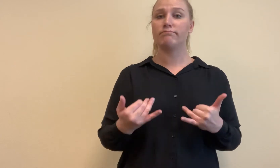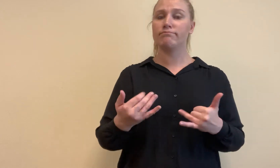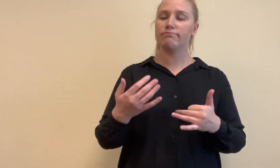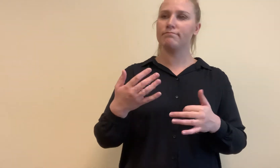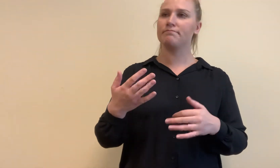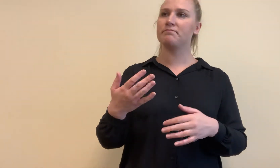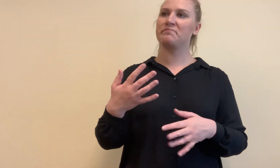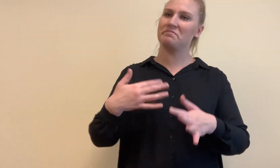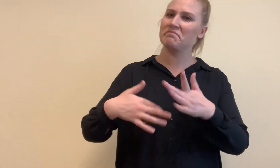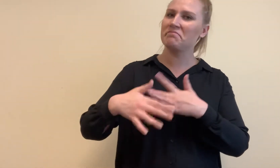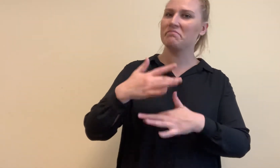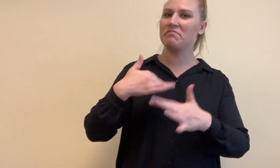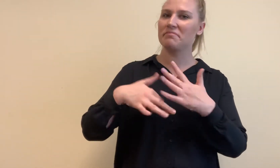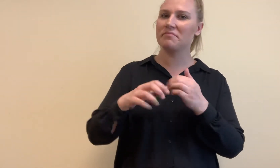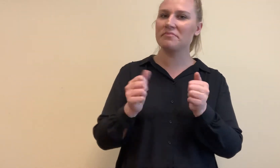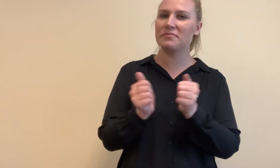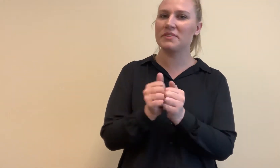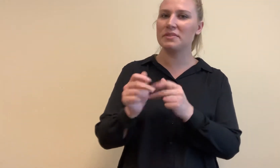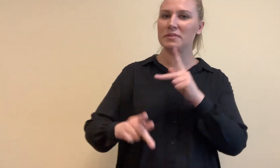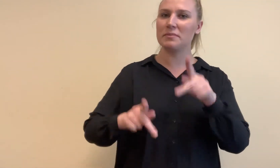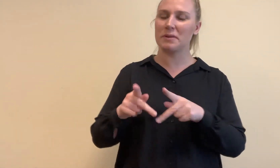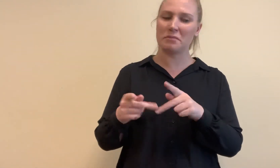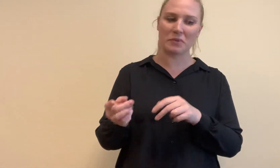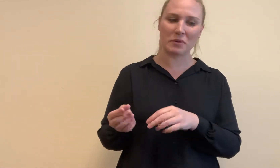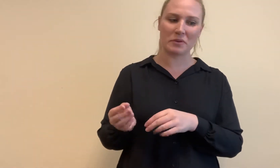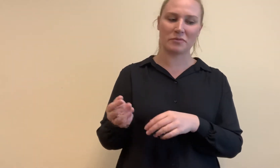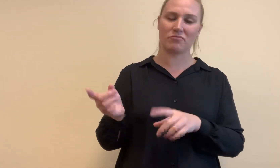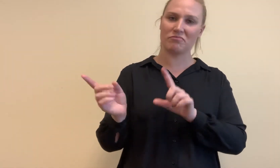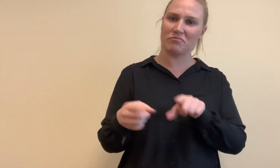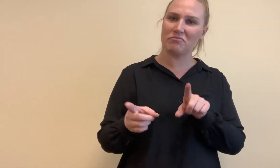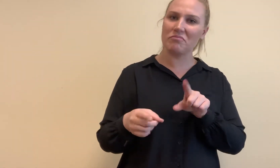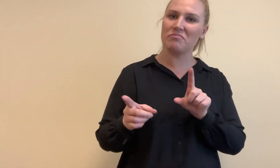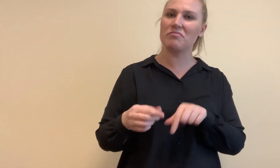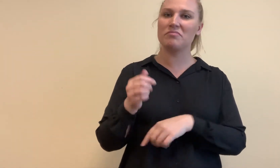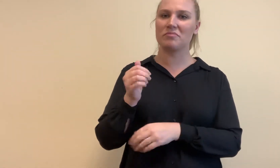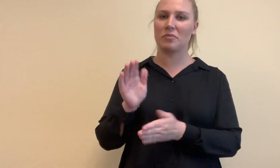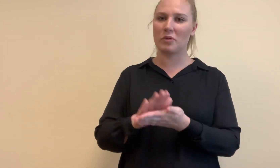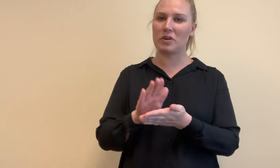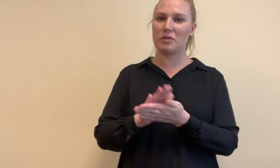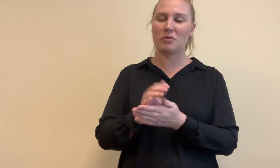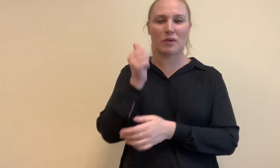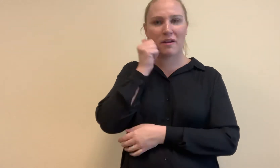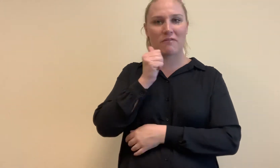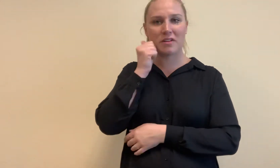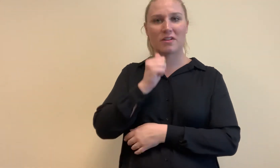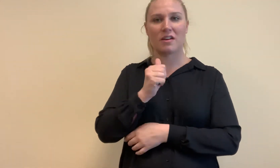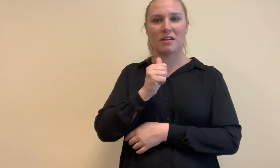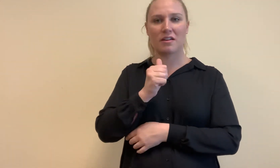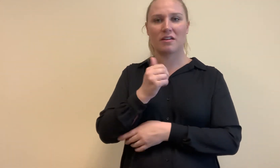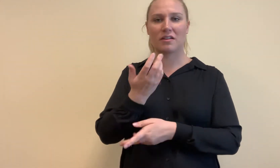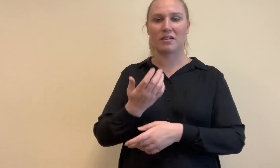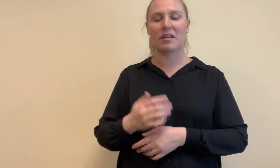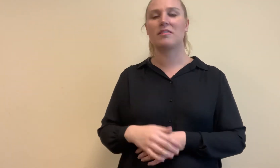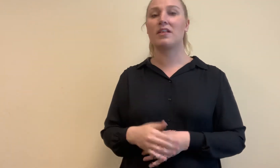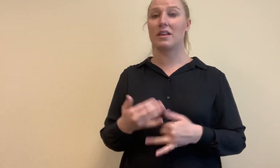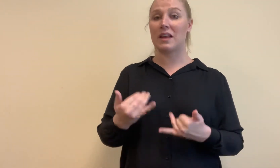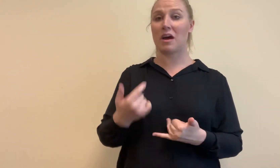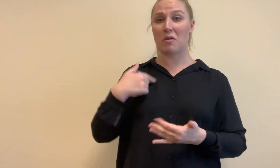are there every day, and I believe that in terms of the real strength of